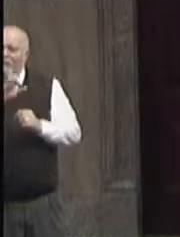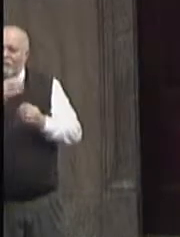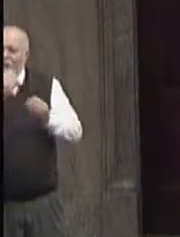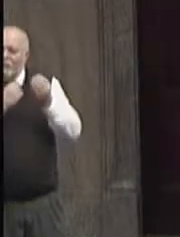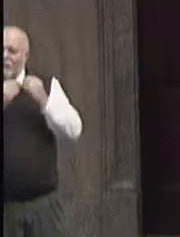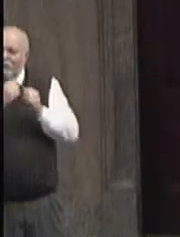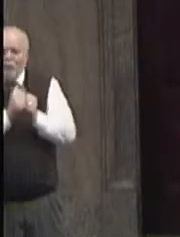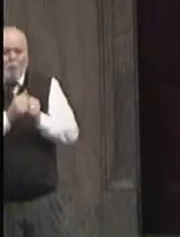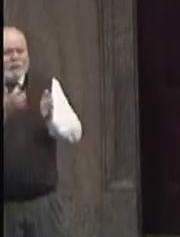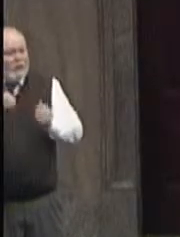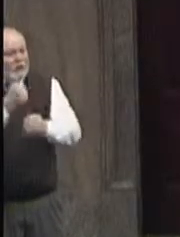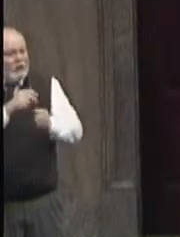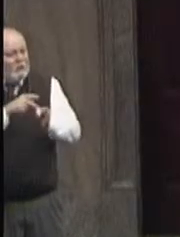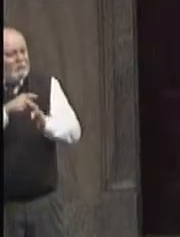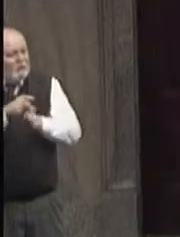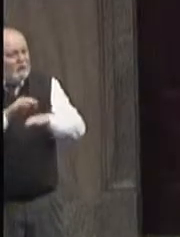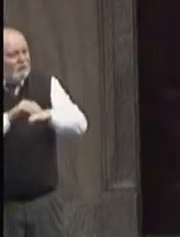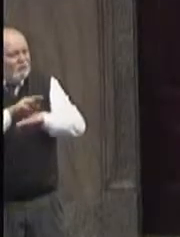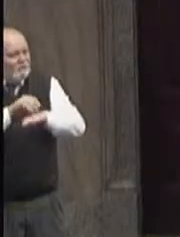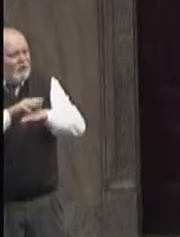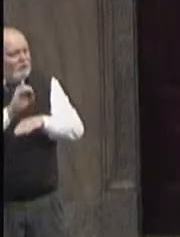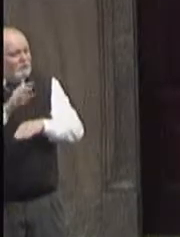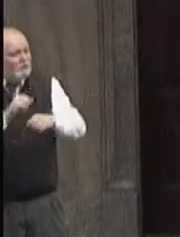any professional advice or support.